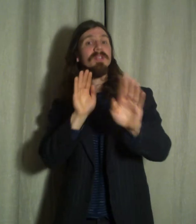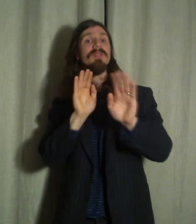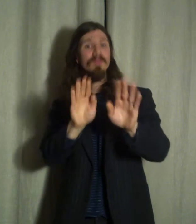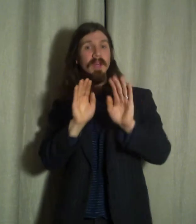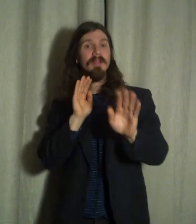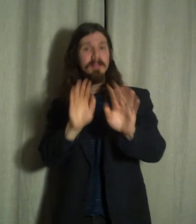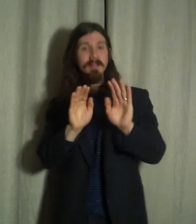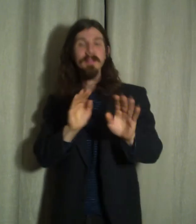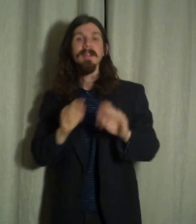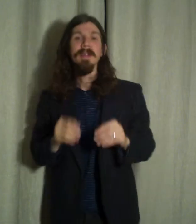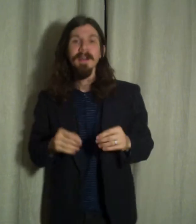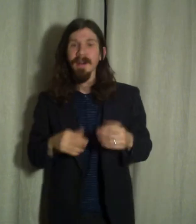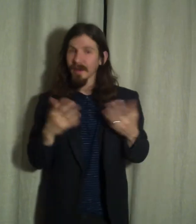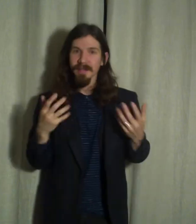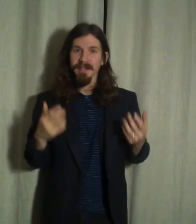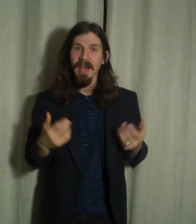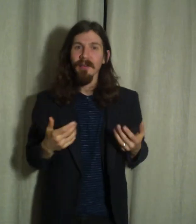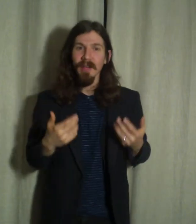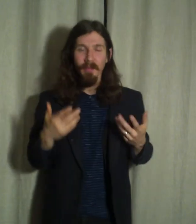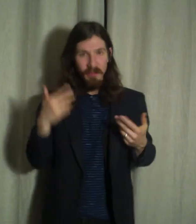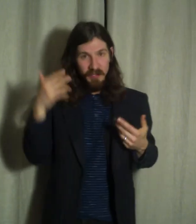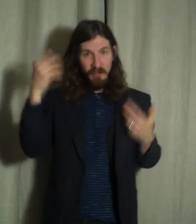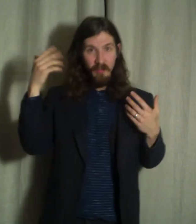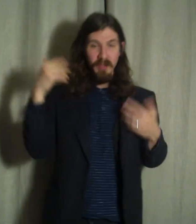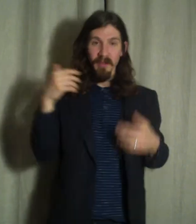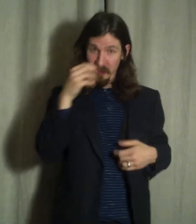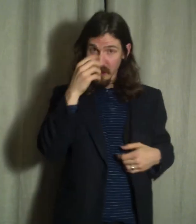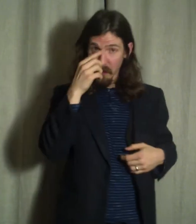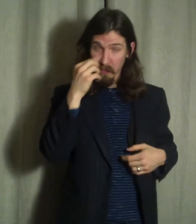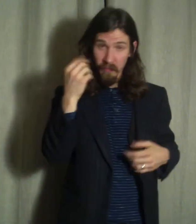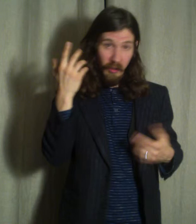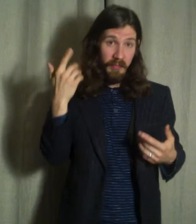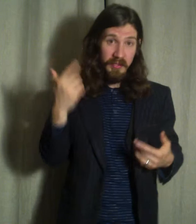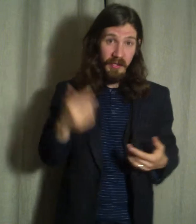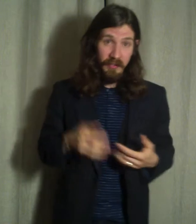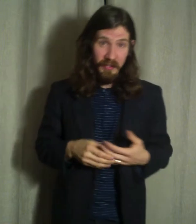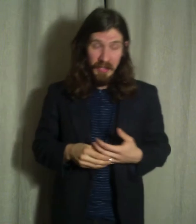two wiggles, sounding perceivably the same, but upstairs.